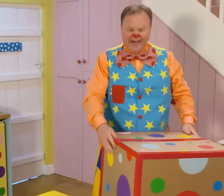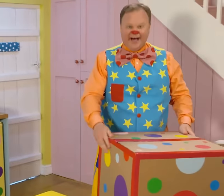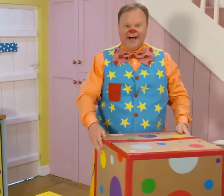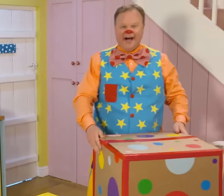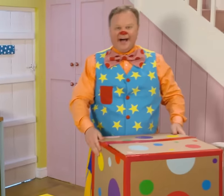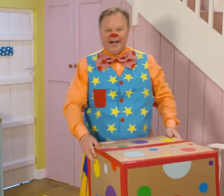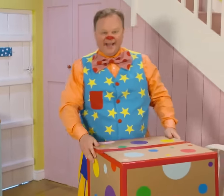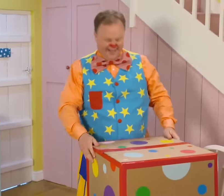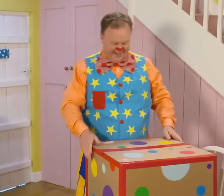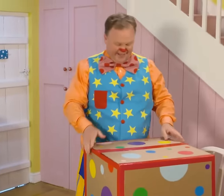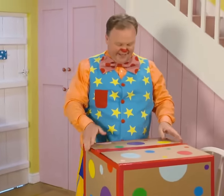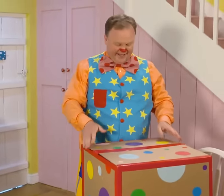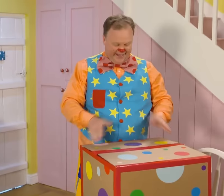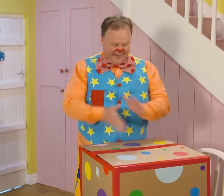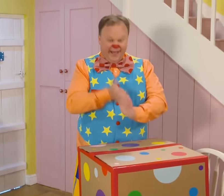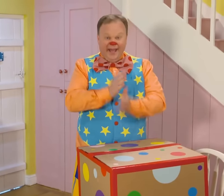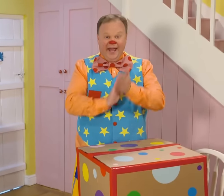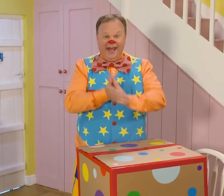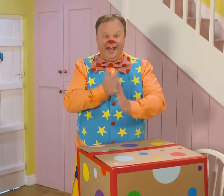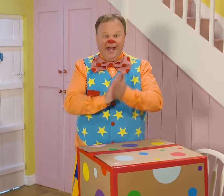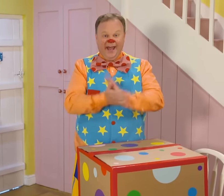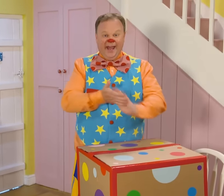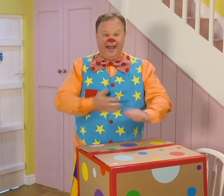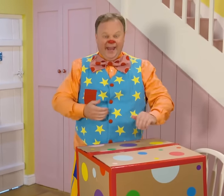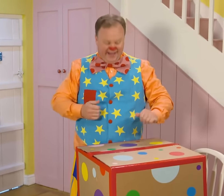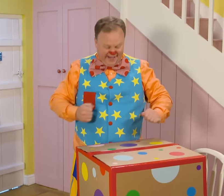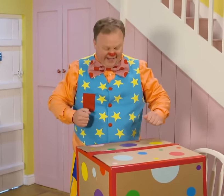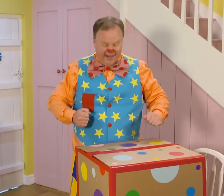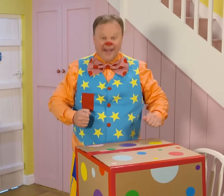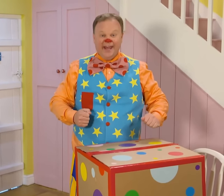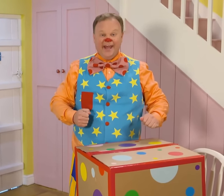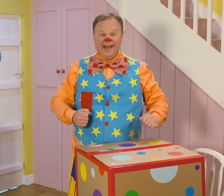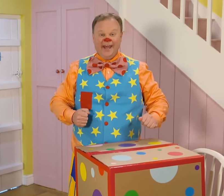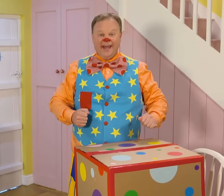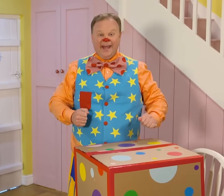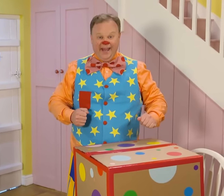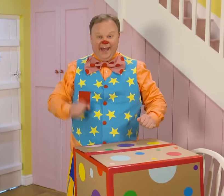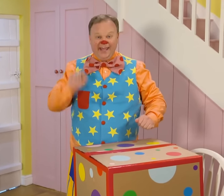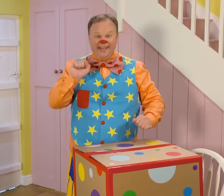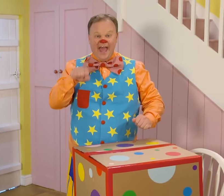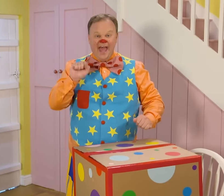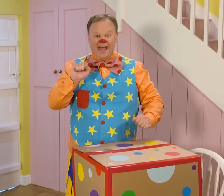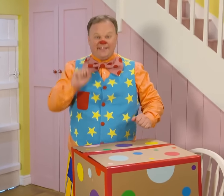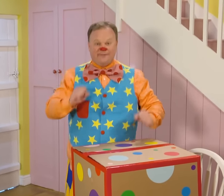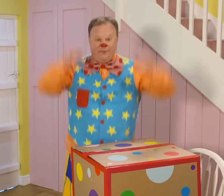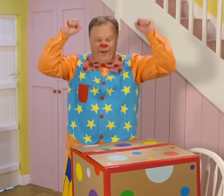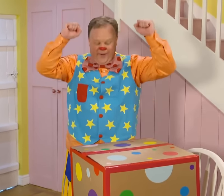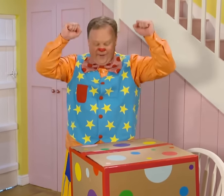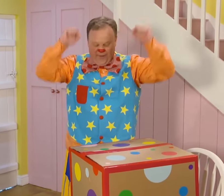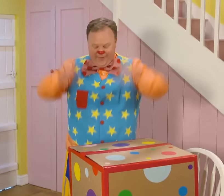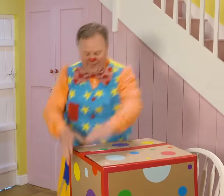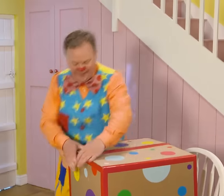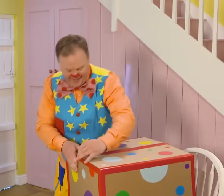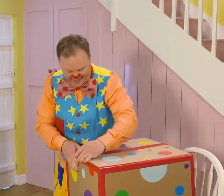Tumble. Well done. Are you going to open the box? Yes! Woohoo!